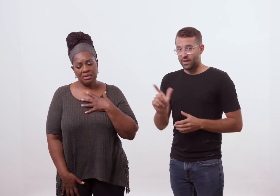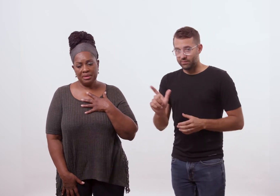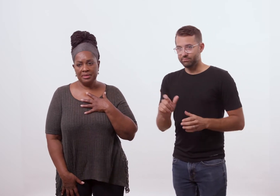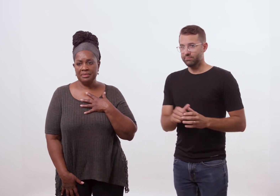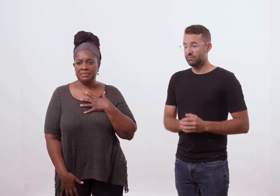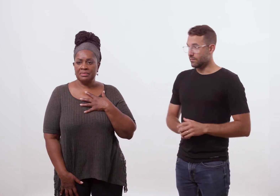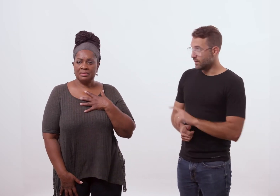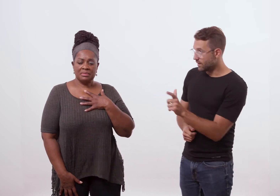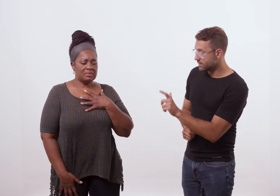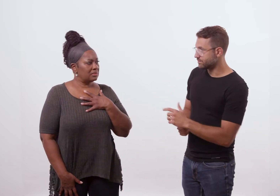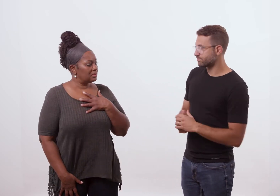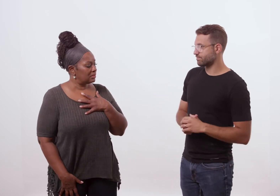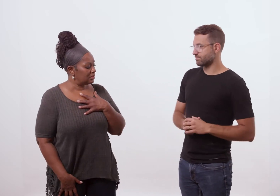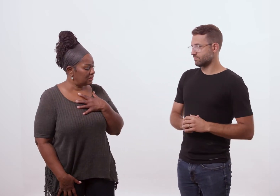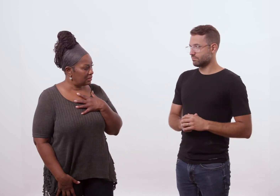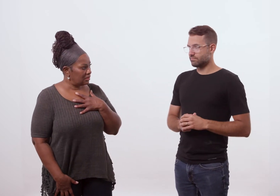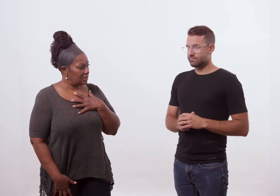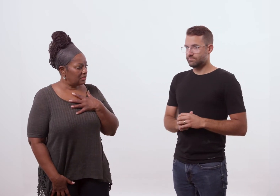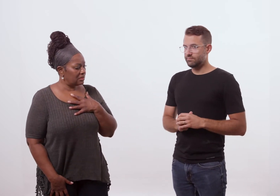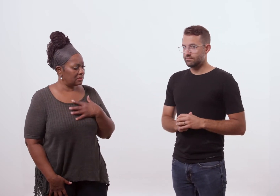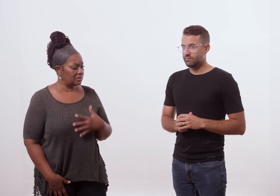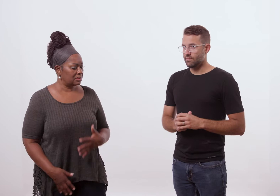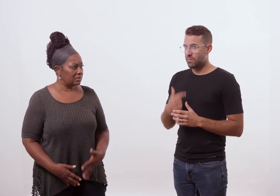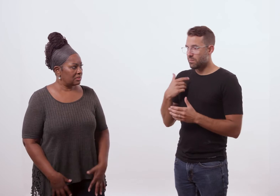Lita, I only ask that you...